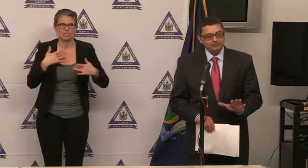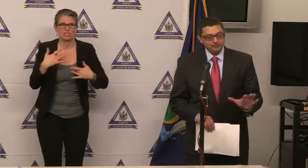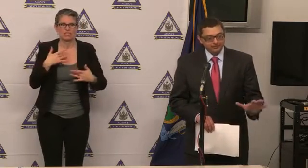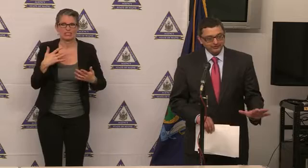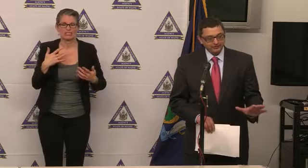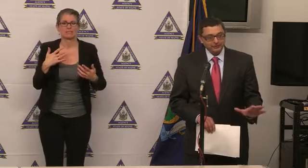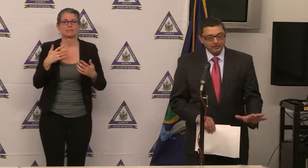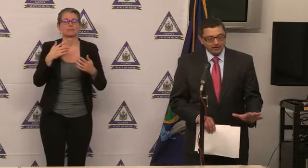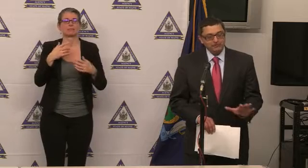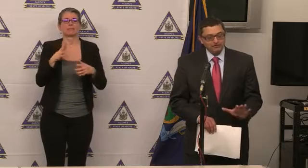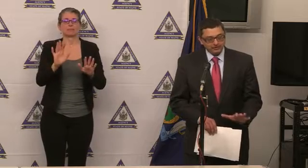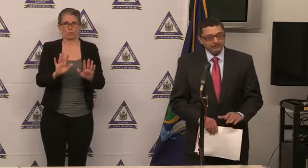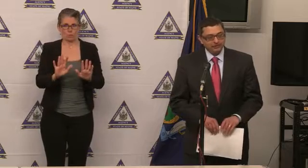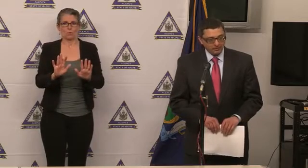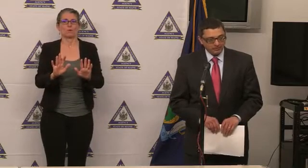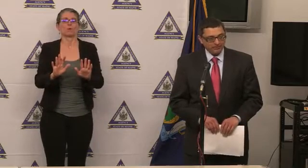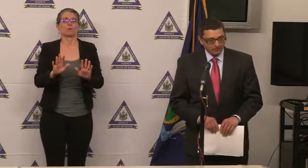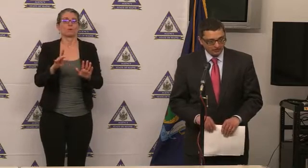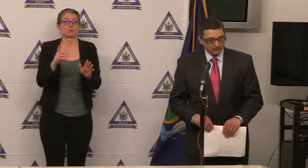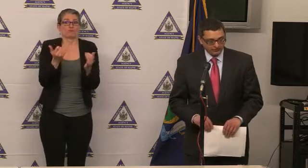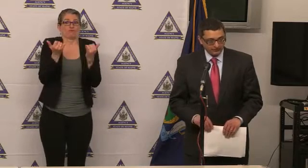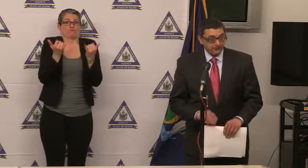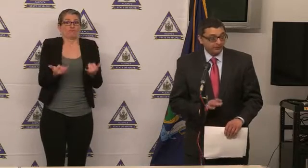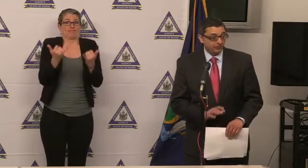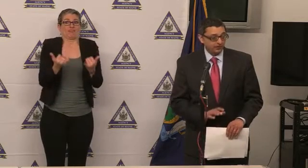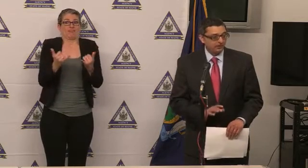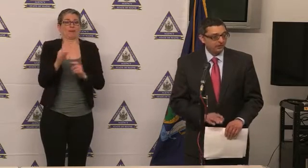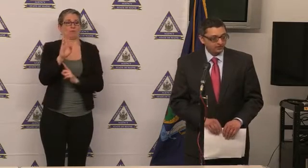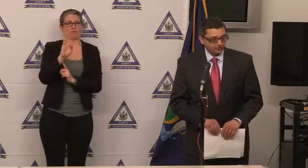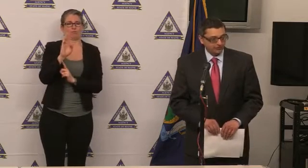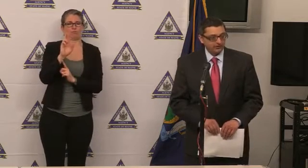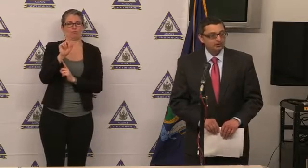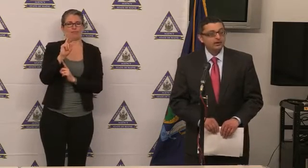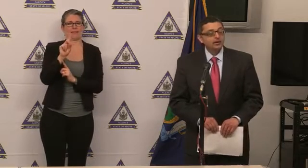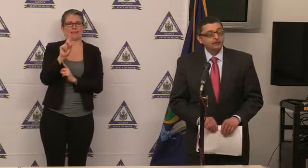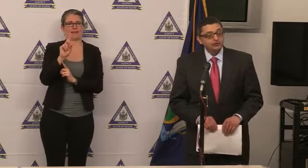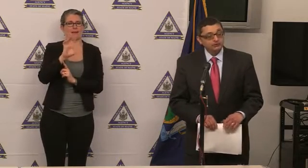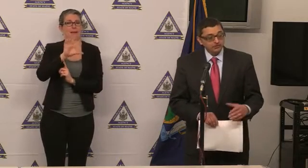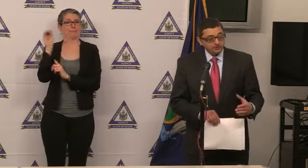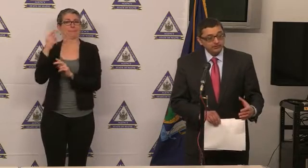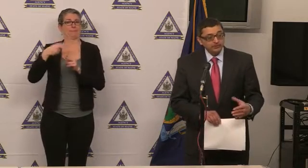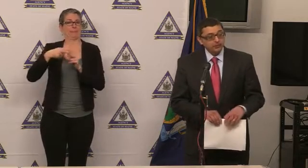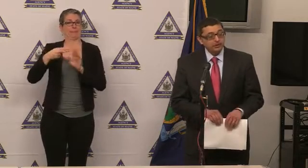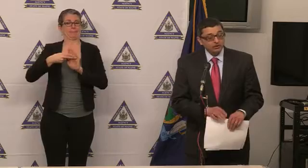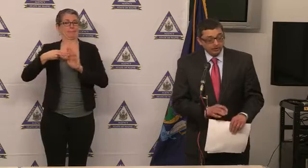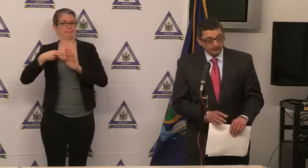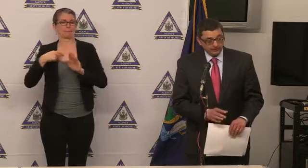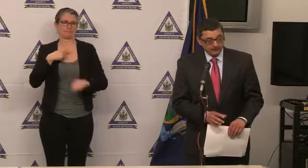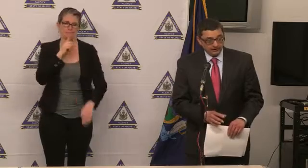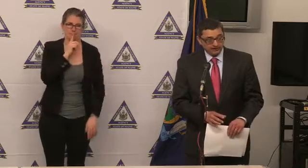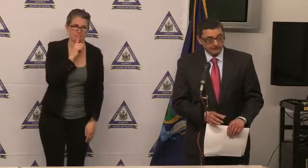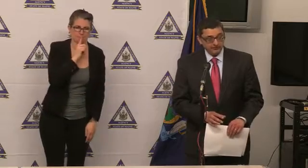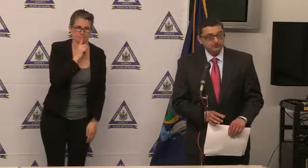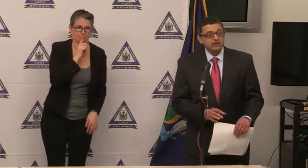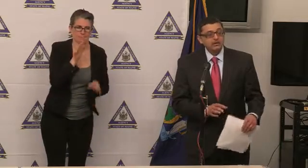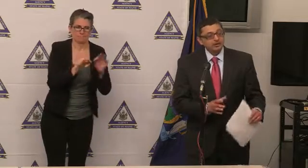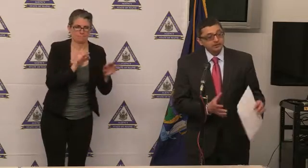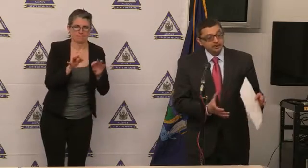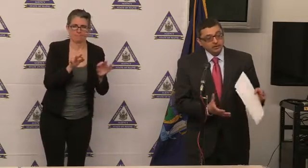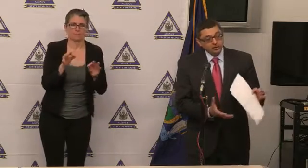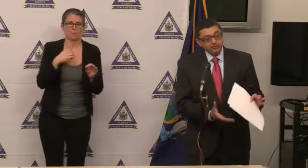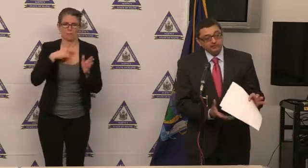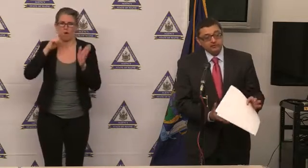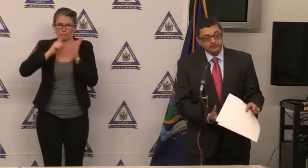the brand of the piece of equipment that we are considering purchasing. The piece that we currently have,